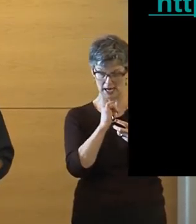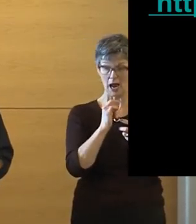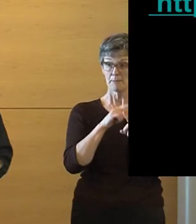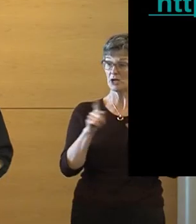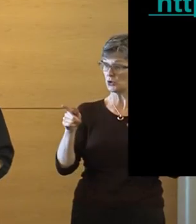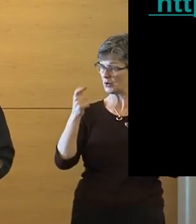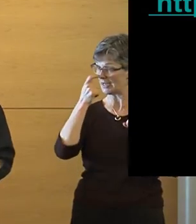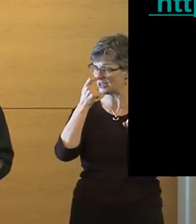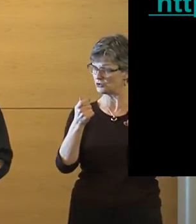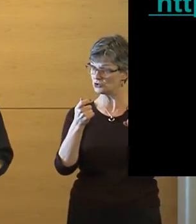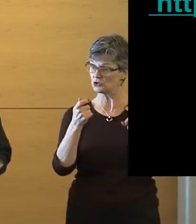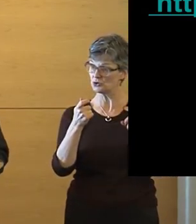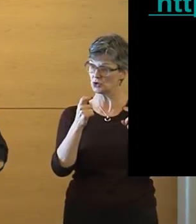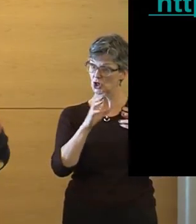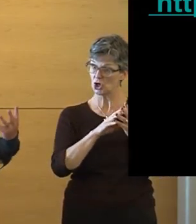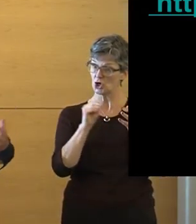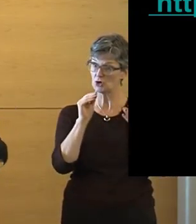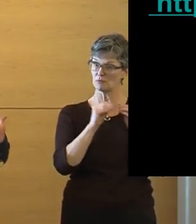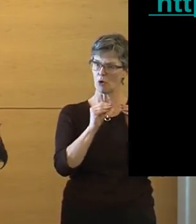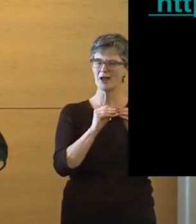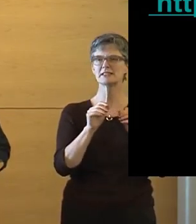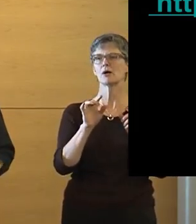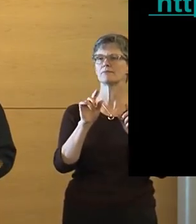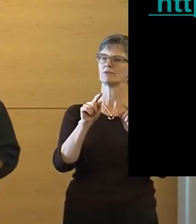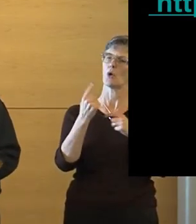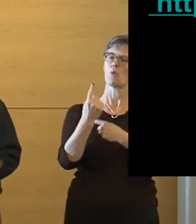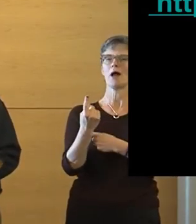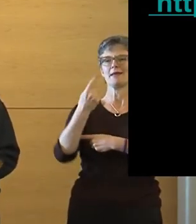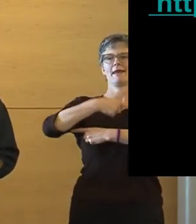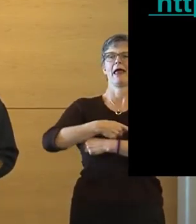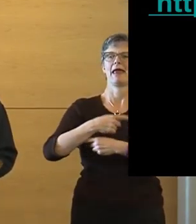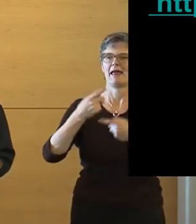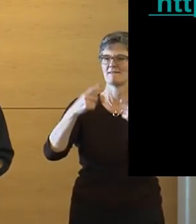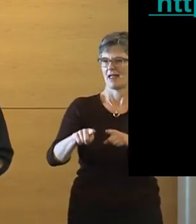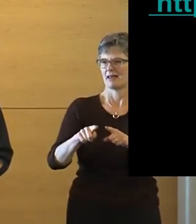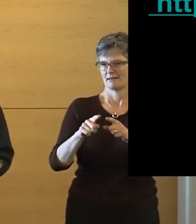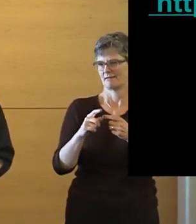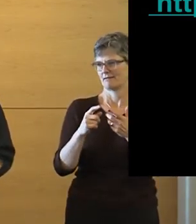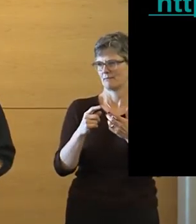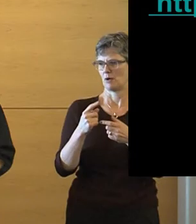which is in the very early stages of being